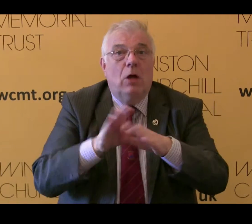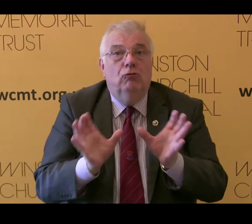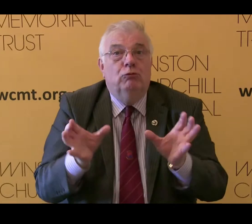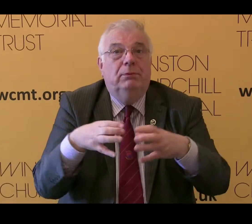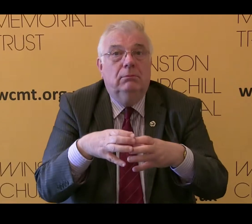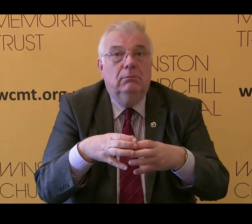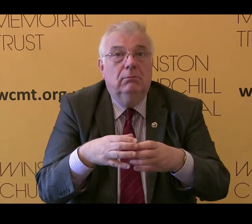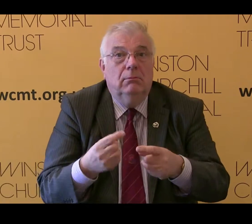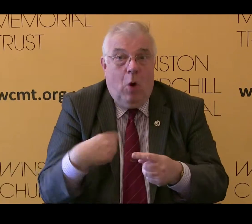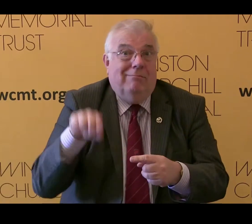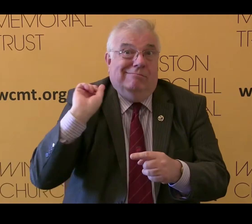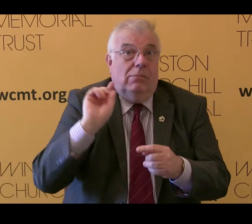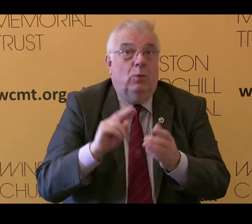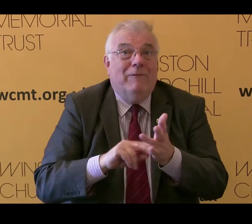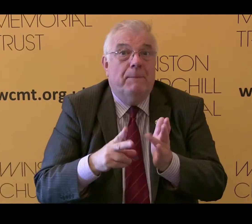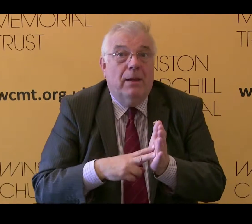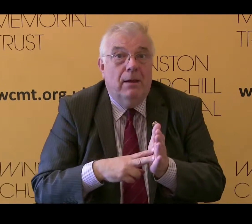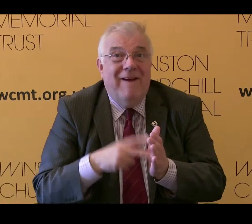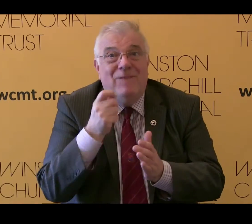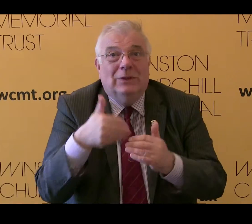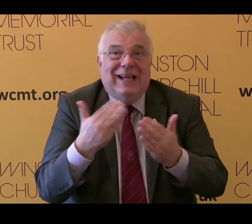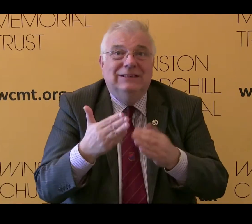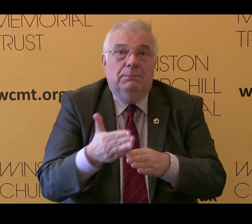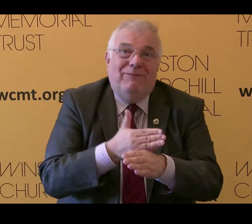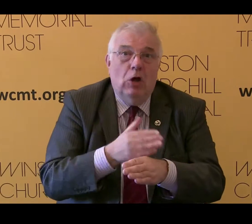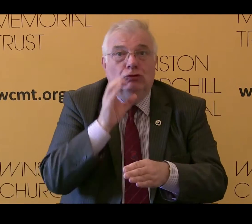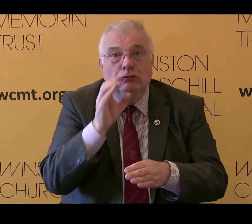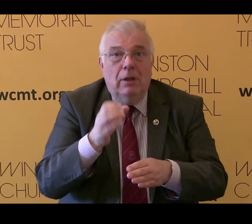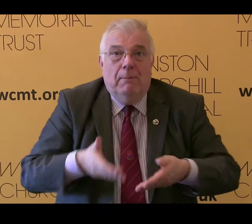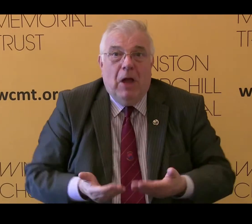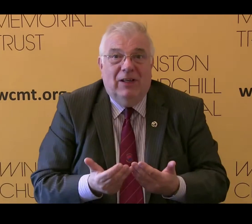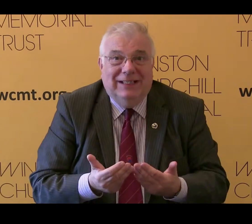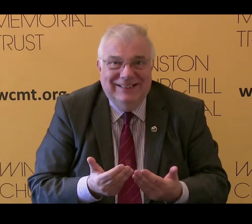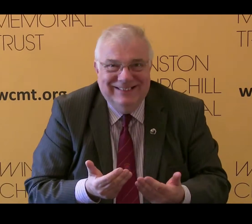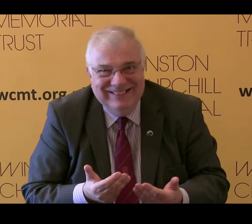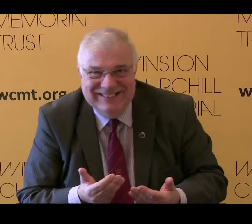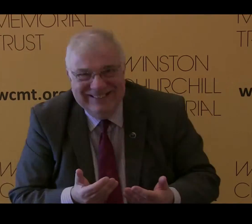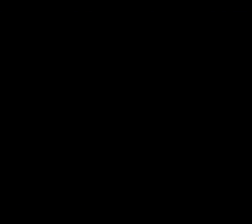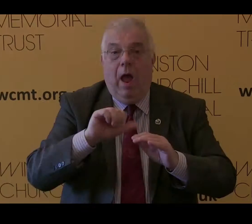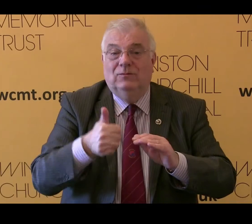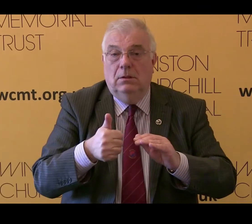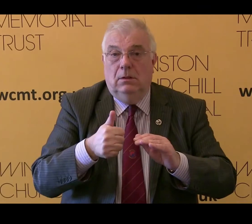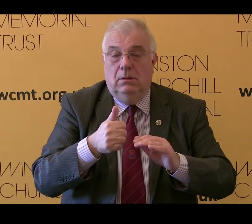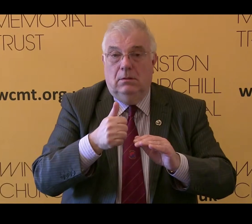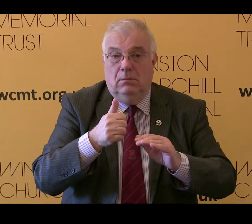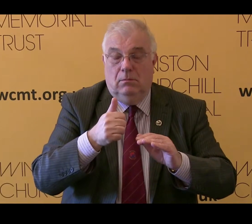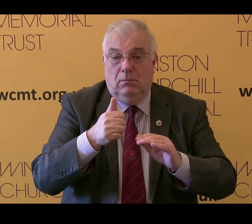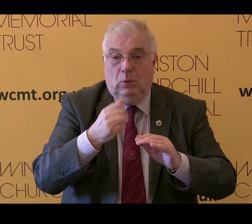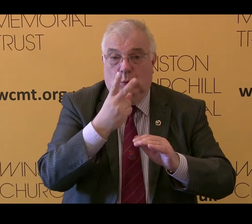Churchill's birthday. We had our first get-together, and it was fantastic. It was a great get-together. So after